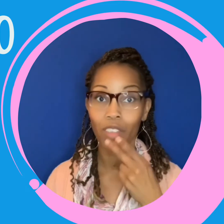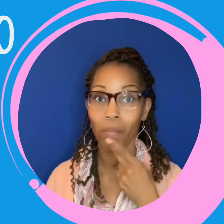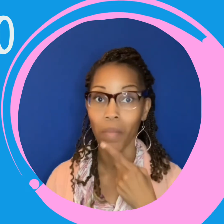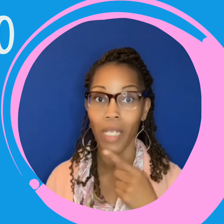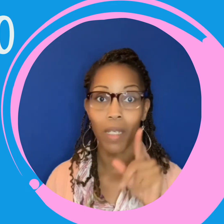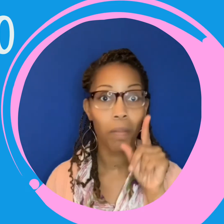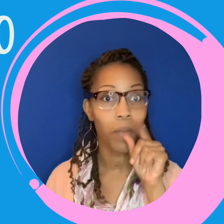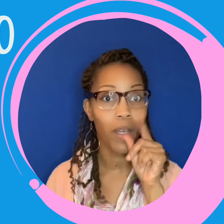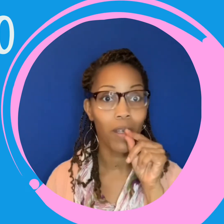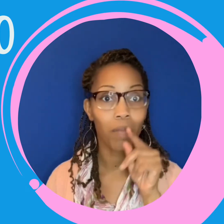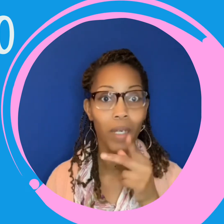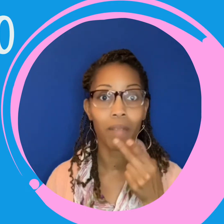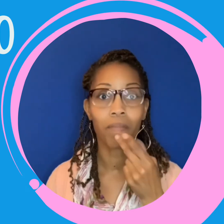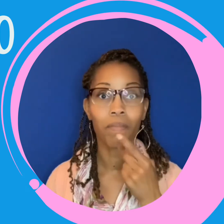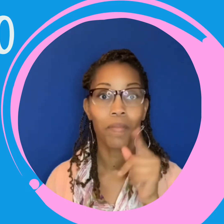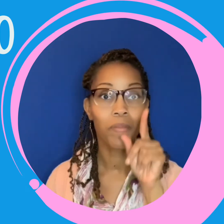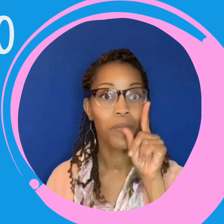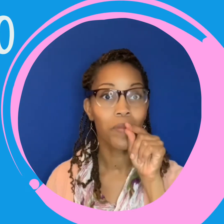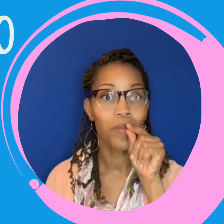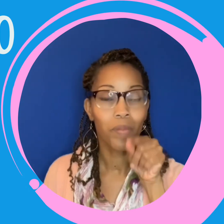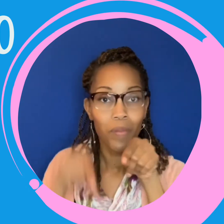just a pink bird, but